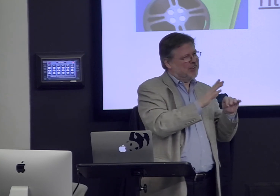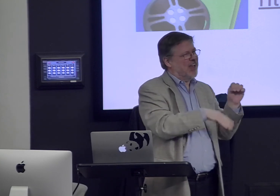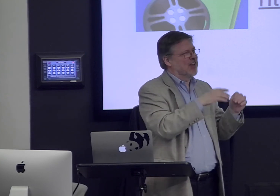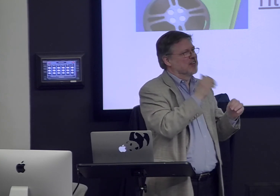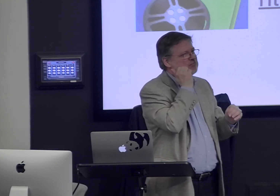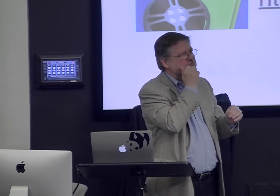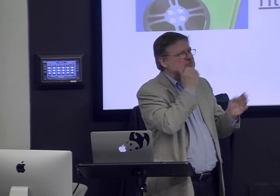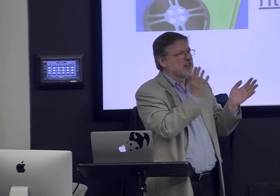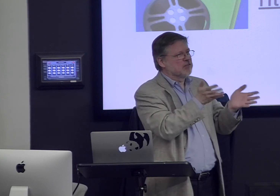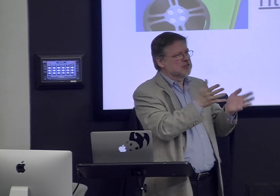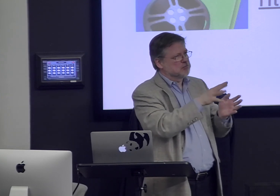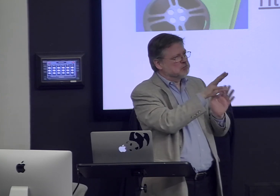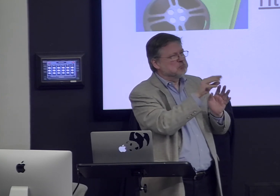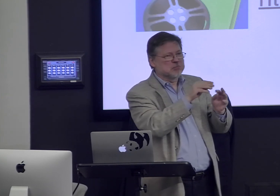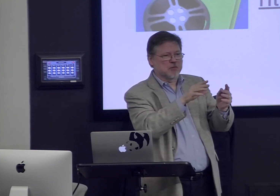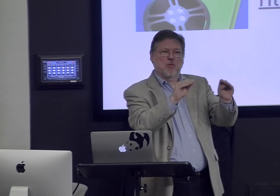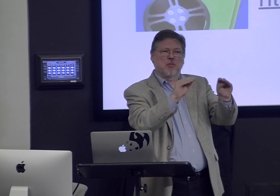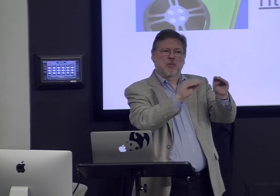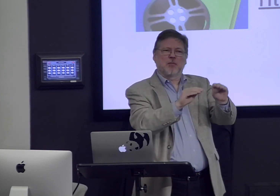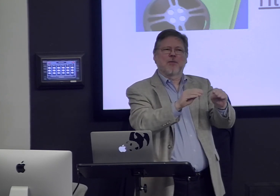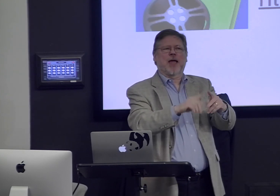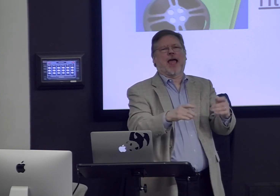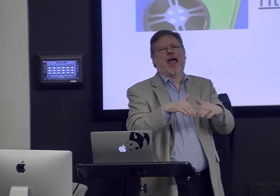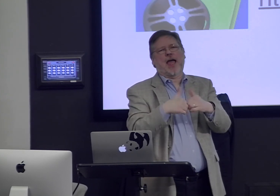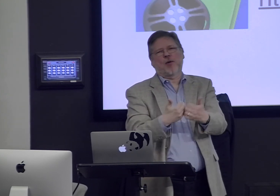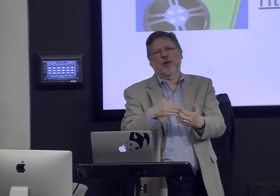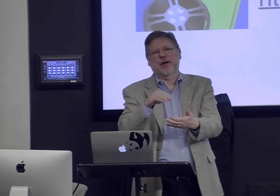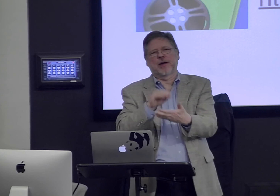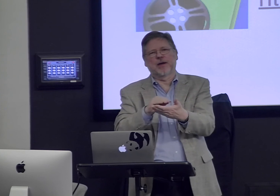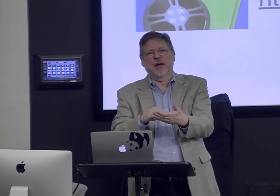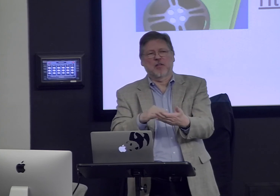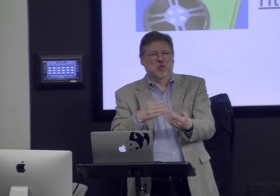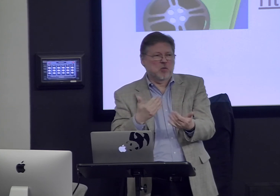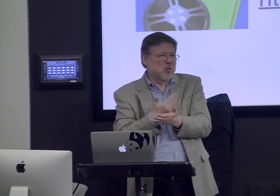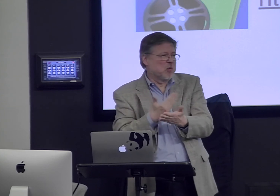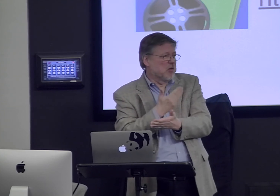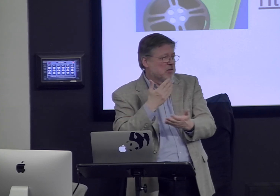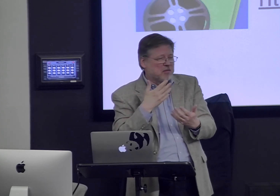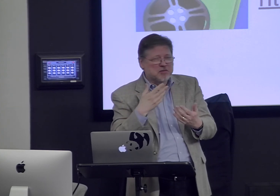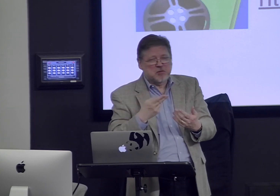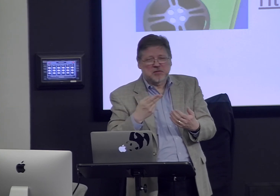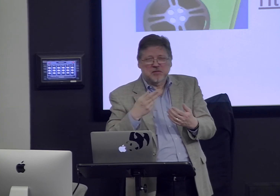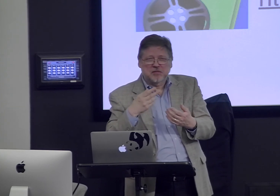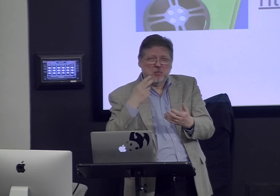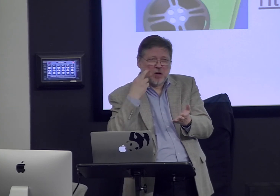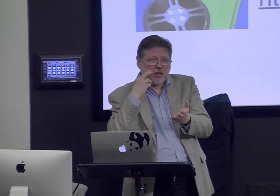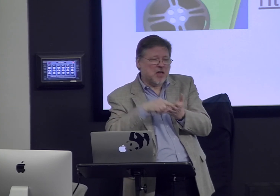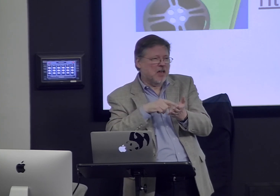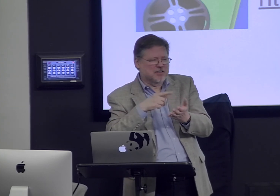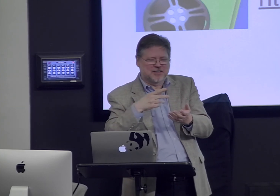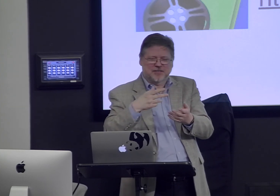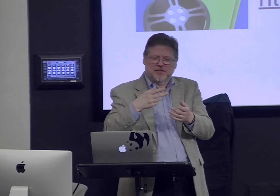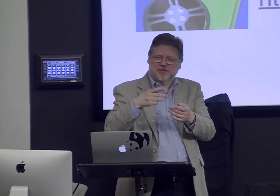people have different types of language use. Some of it's more colloquial or informal, some of it's formal.